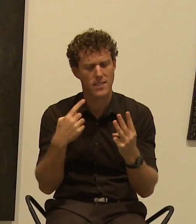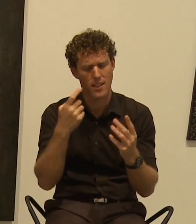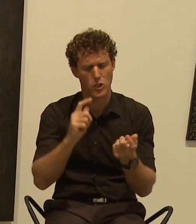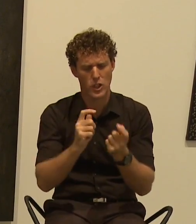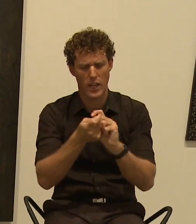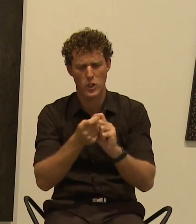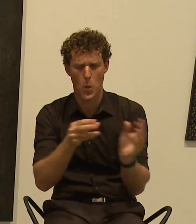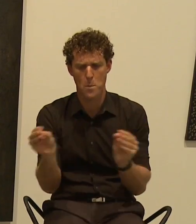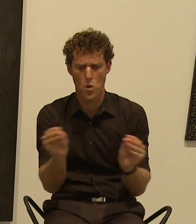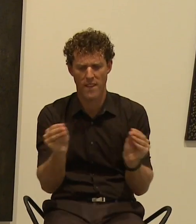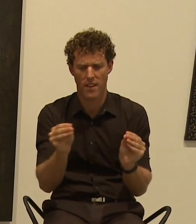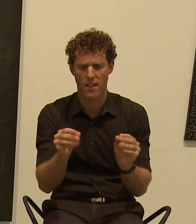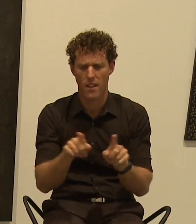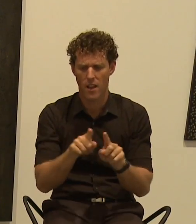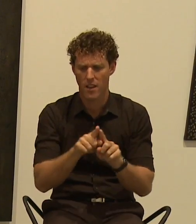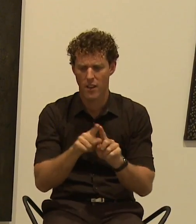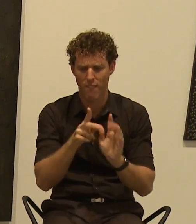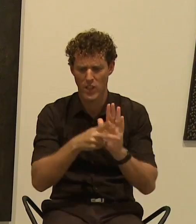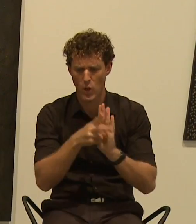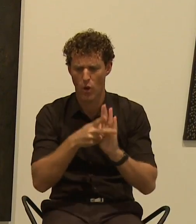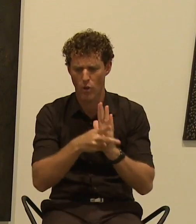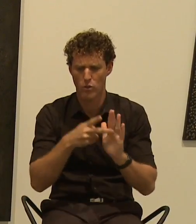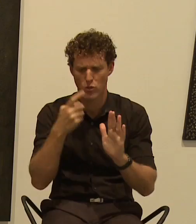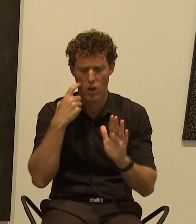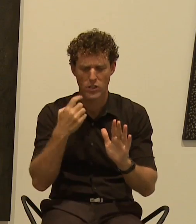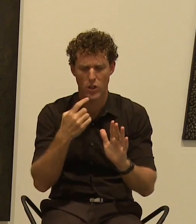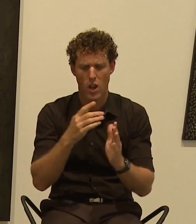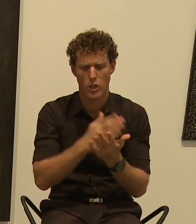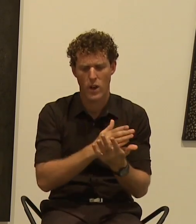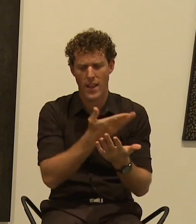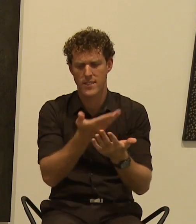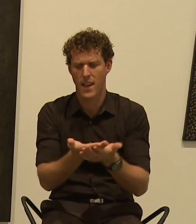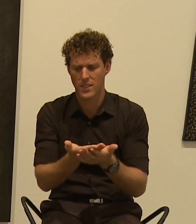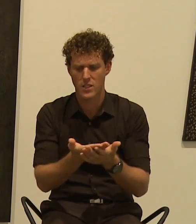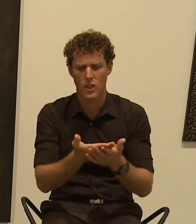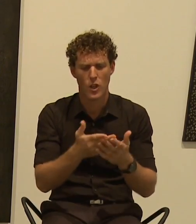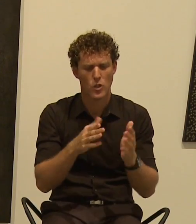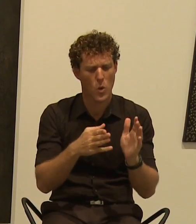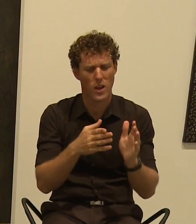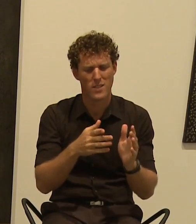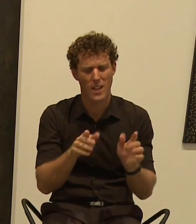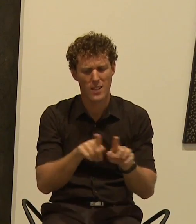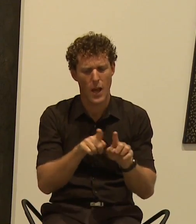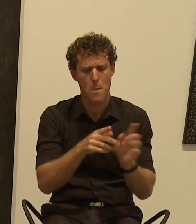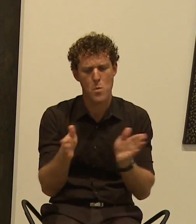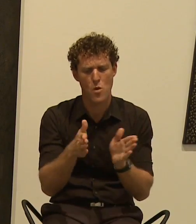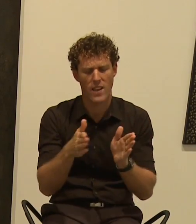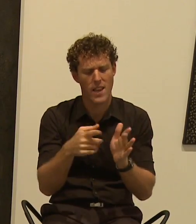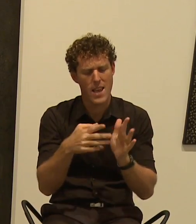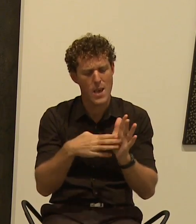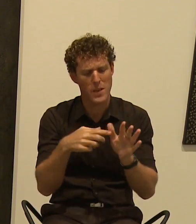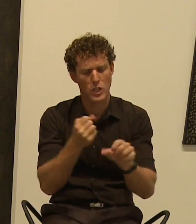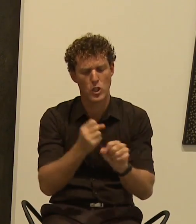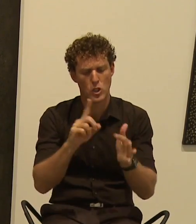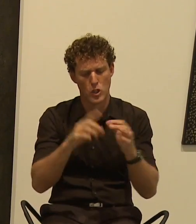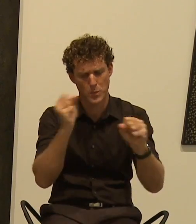painting, so it's kind of like, trying to translate that to moving image, and